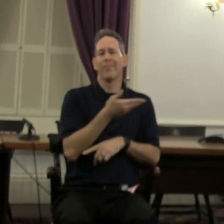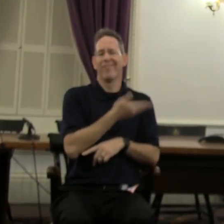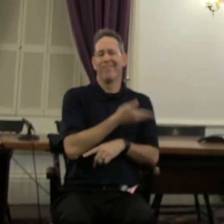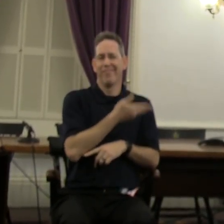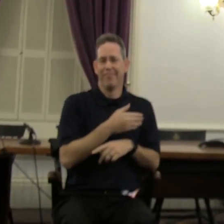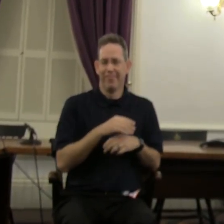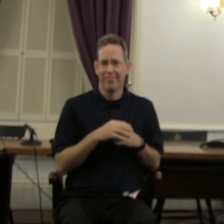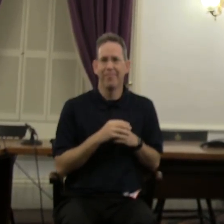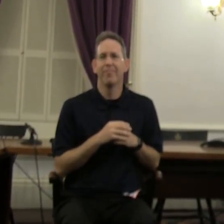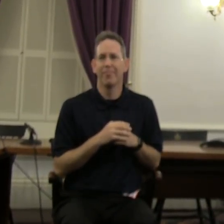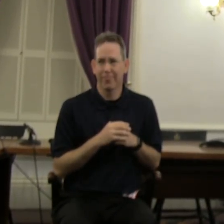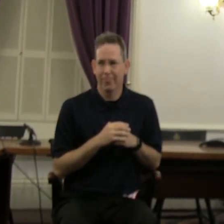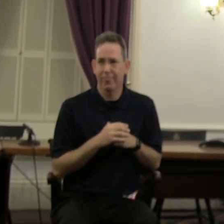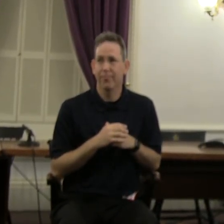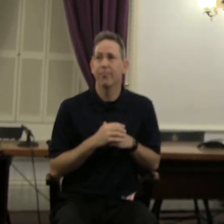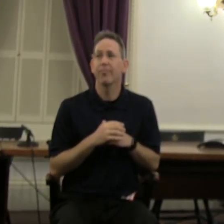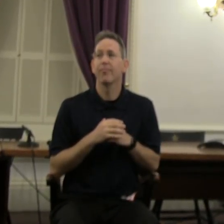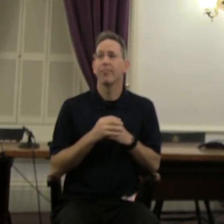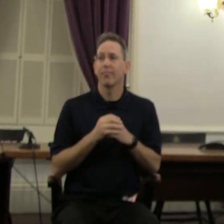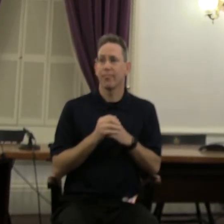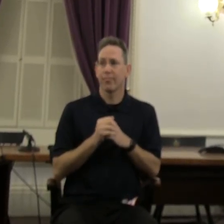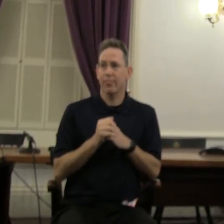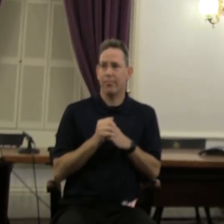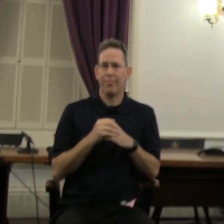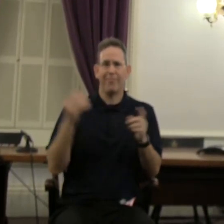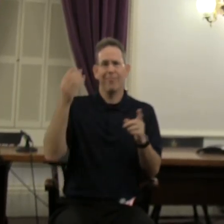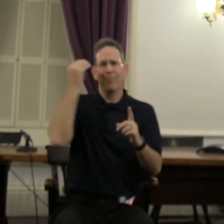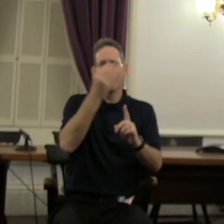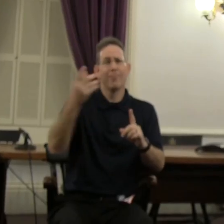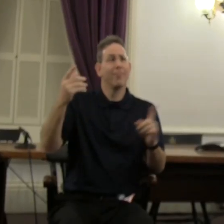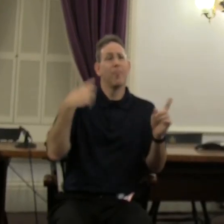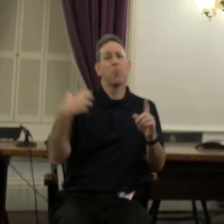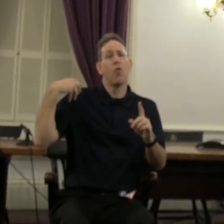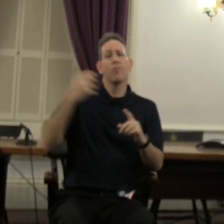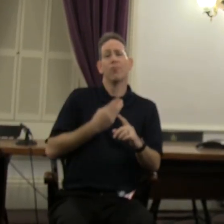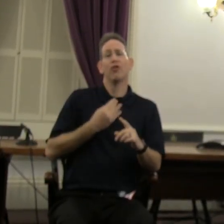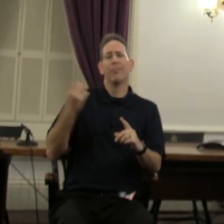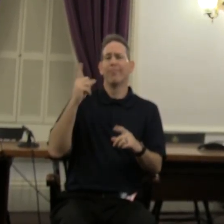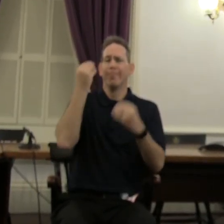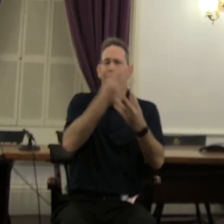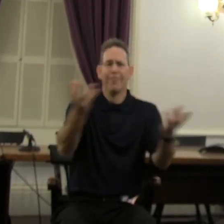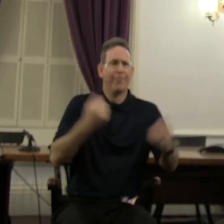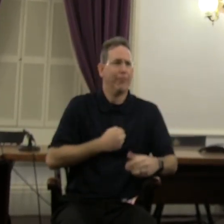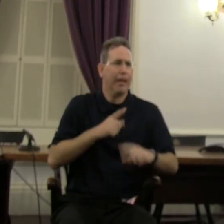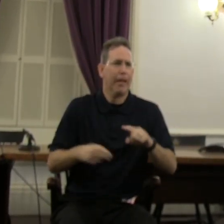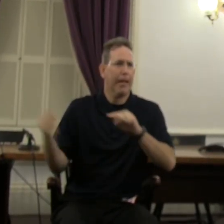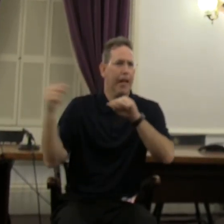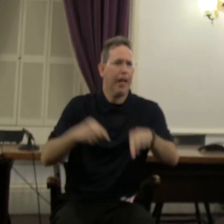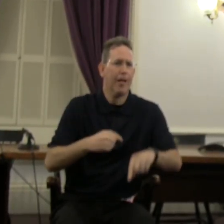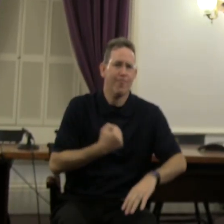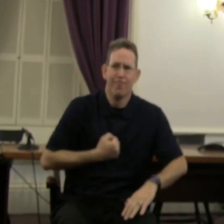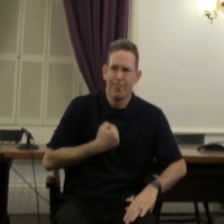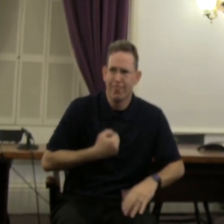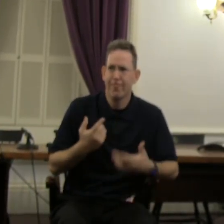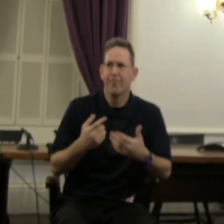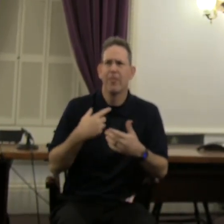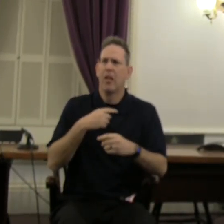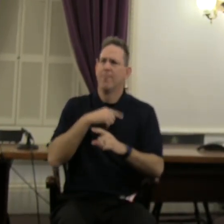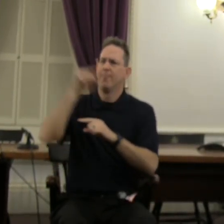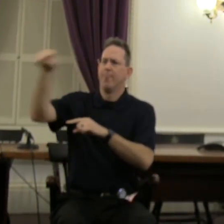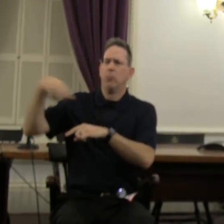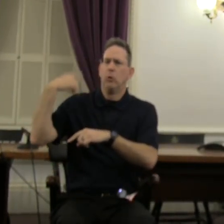Can you hear me? Can everybody hear me? Good morning. Senator Sanders, who is in Washington, D.C., sends